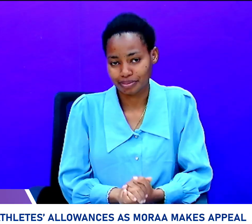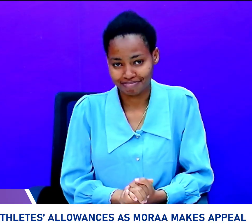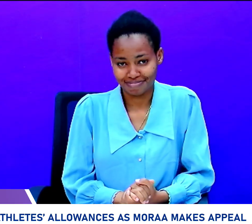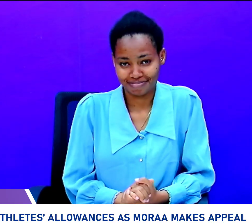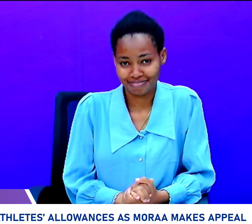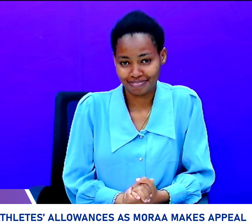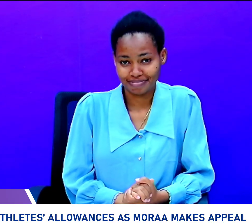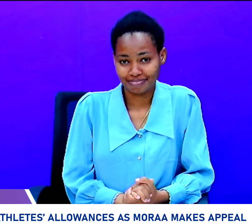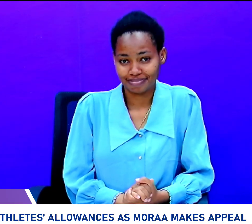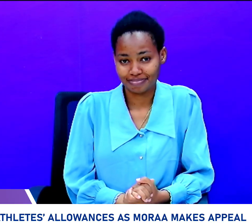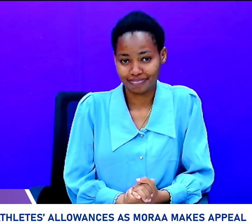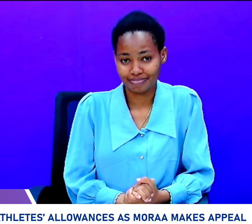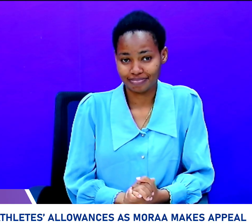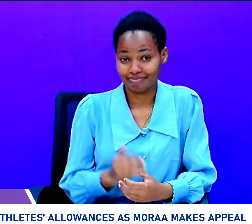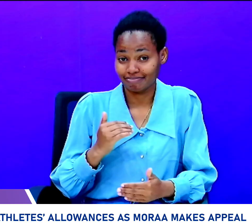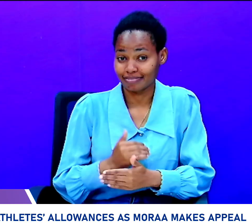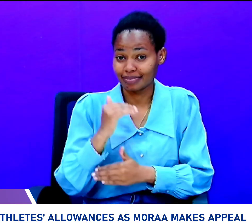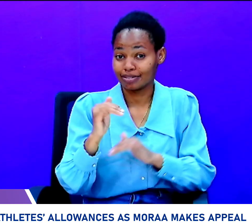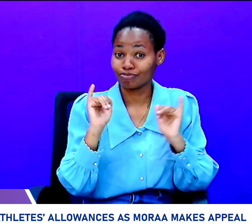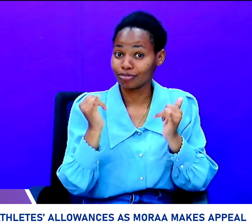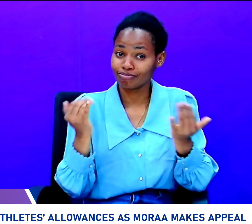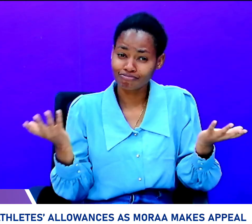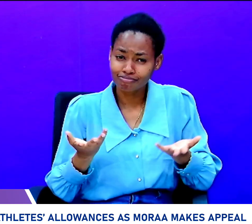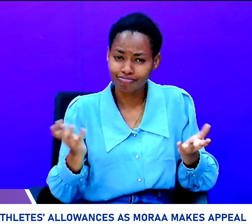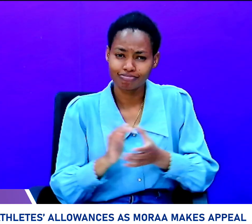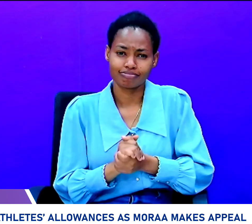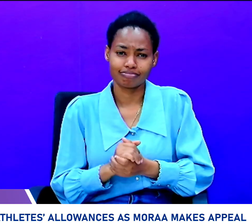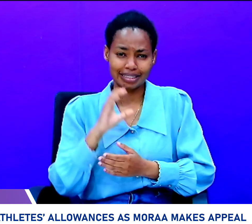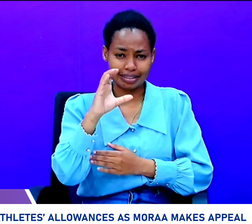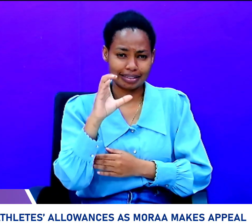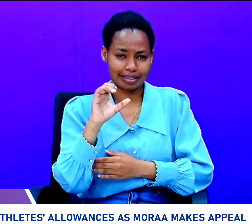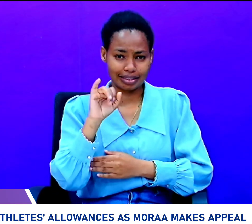shillings, silver 2 million, and bronze 1 million shillings.